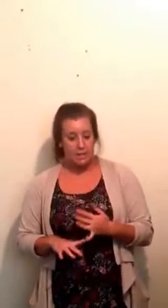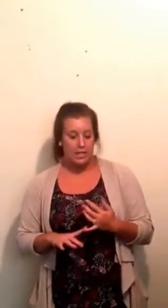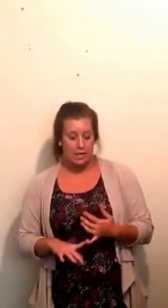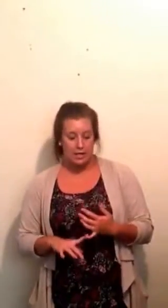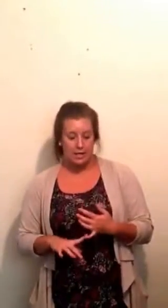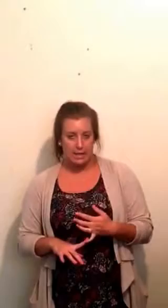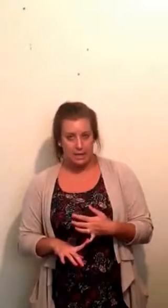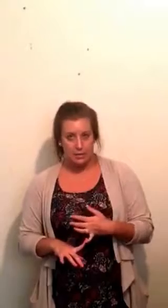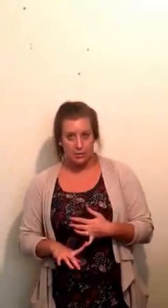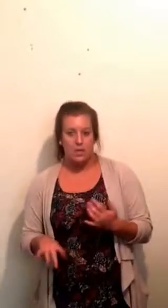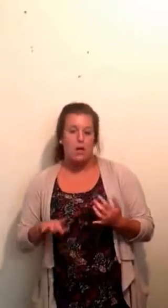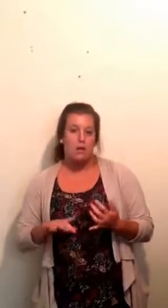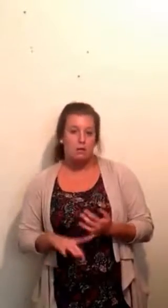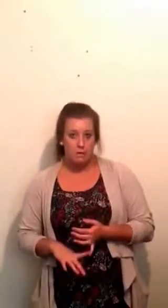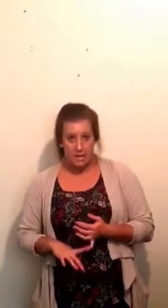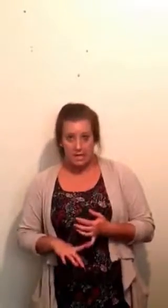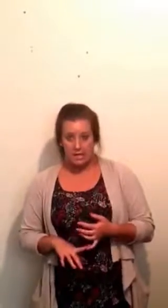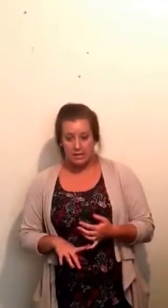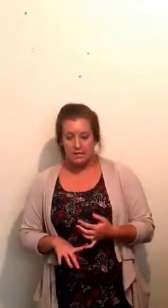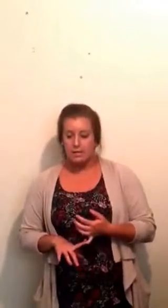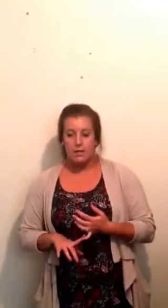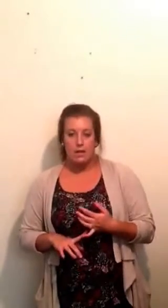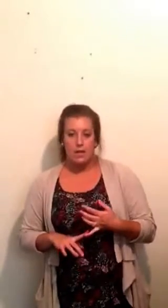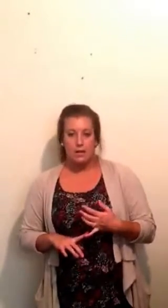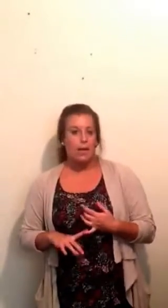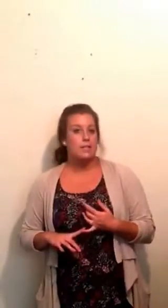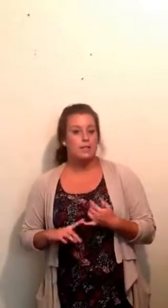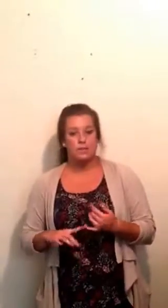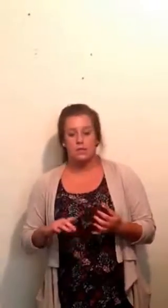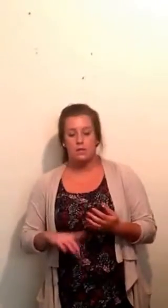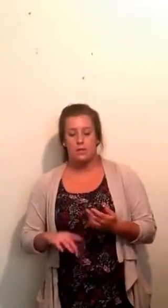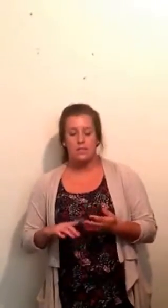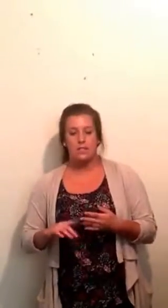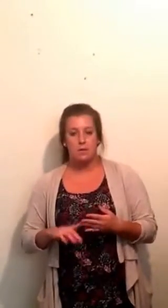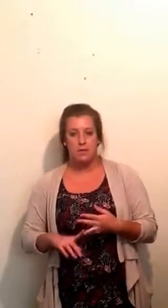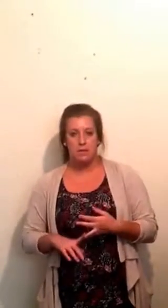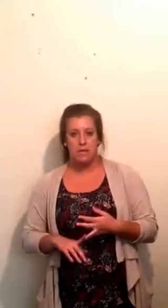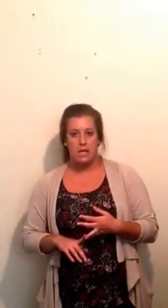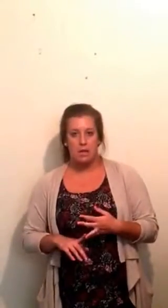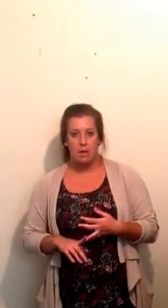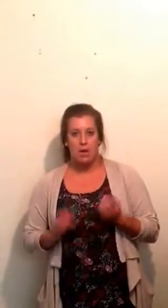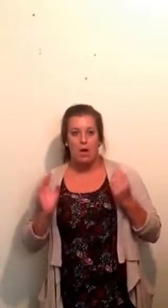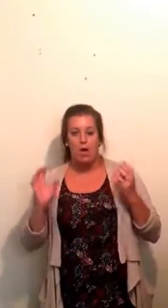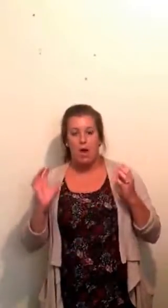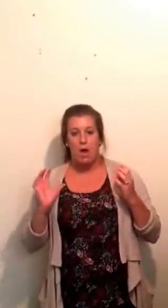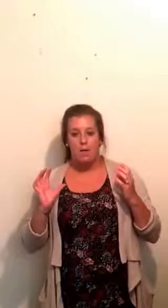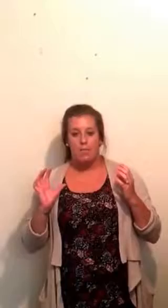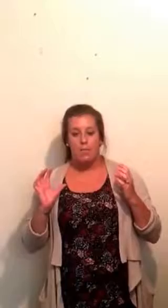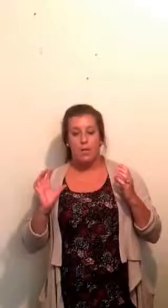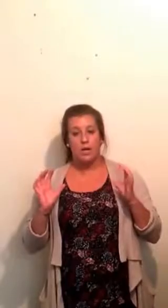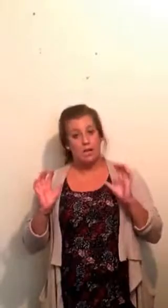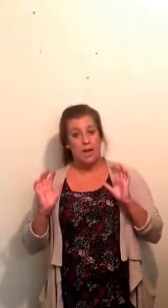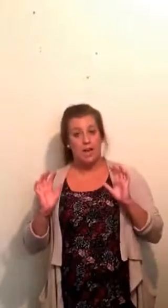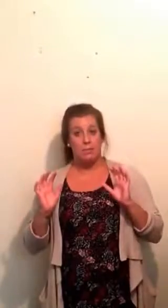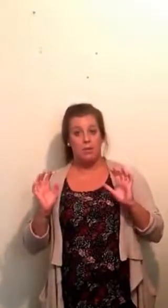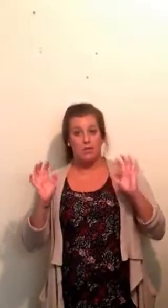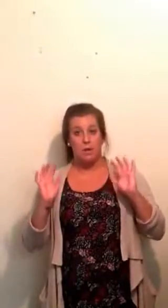technology in our daily classrooms through our daily lessons. Okay, so those are the 3 things I want you to be thinking about. We're going to go ahead and move. So all